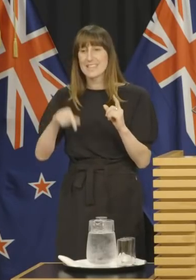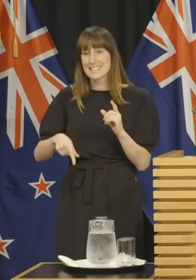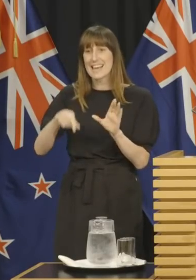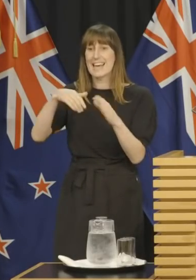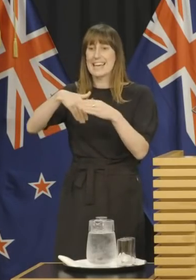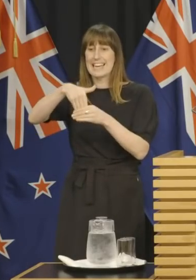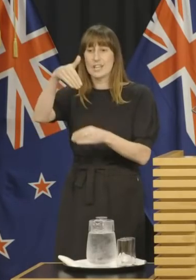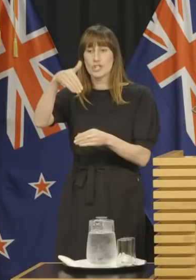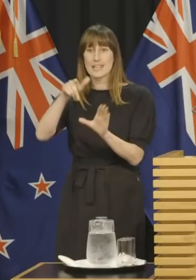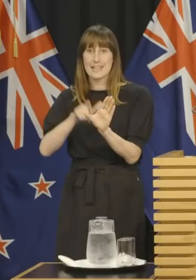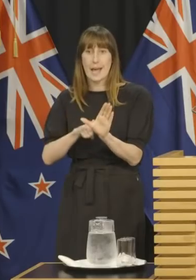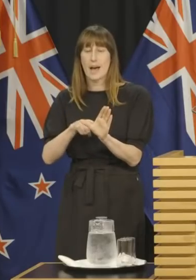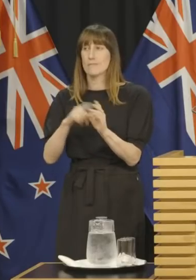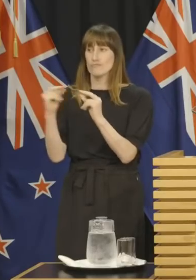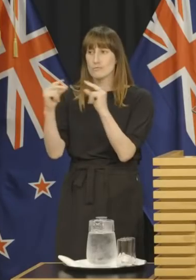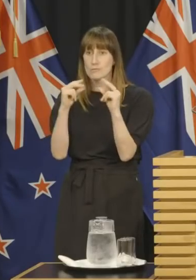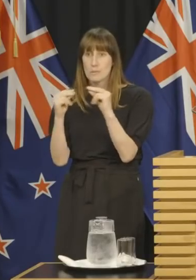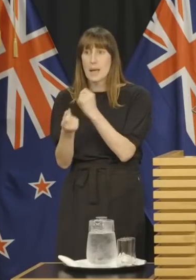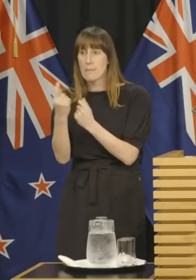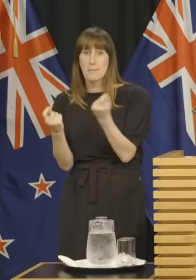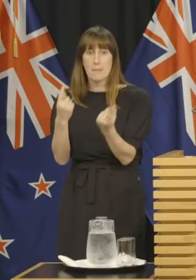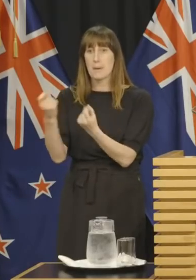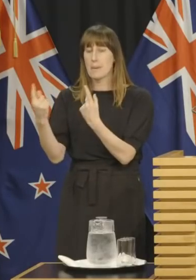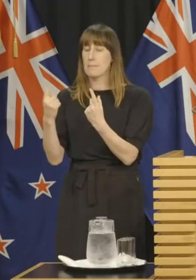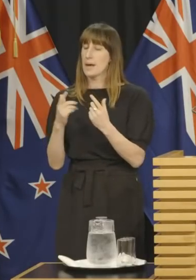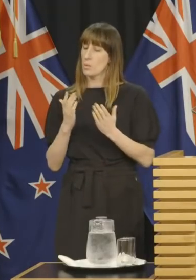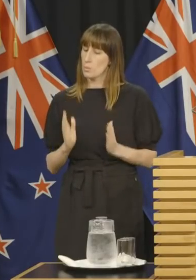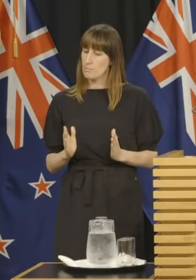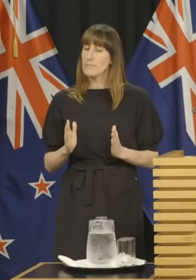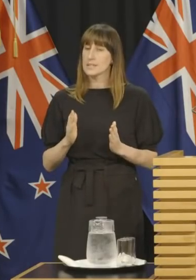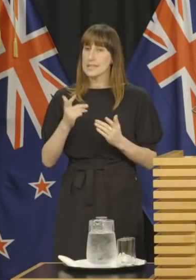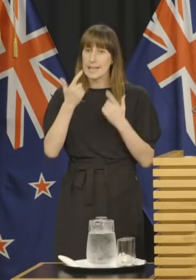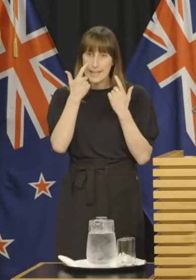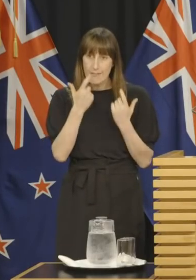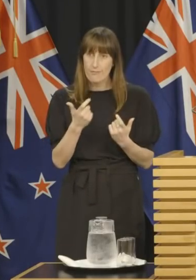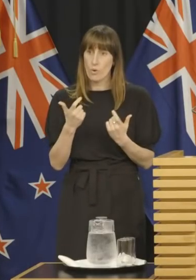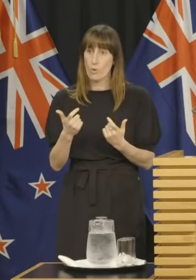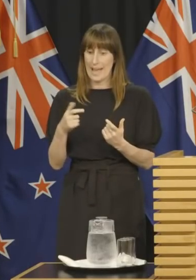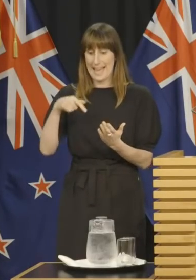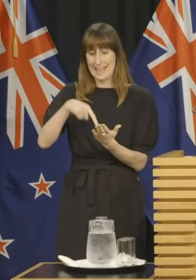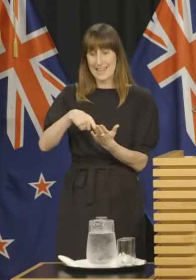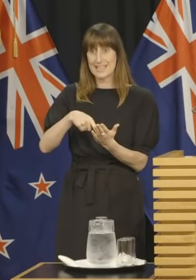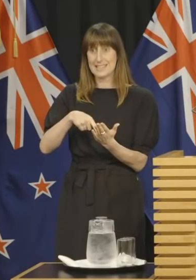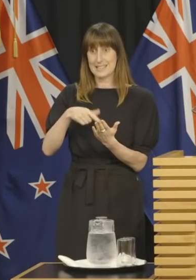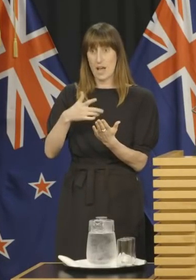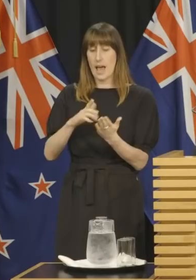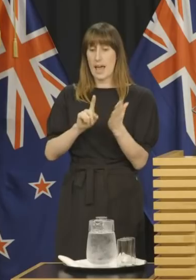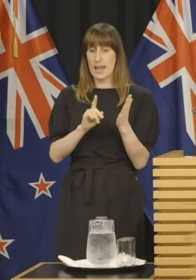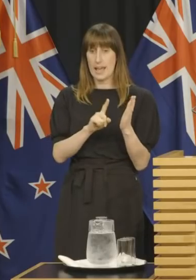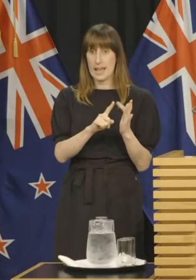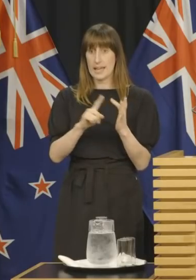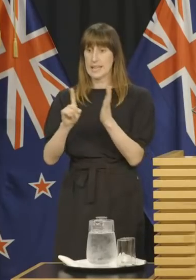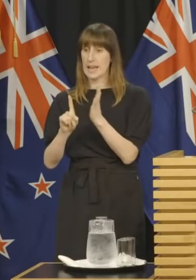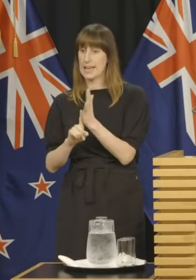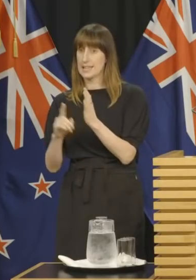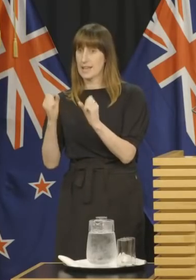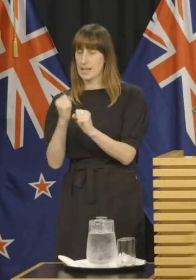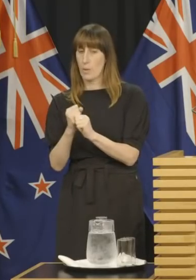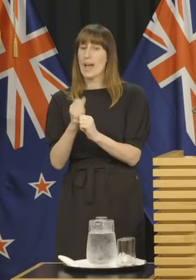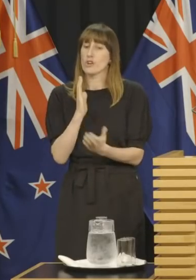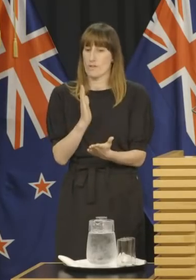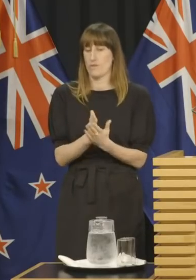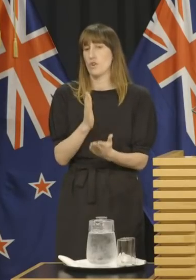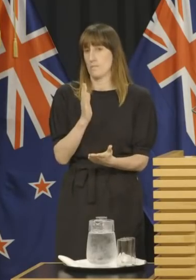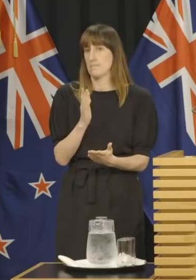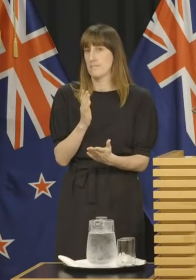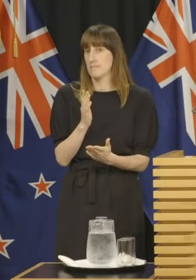year. That will often happen. We need to act cautiously. Here, we have a confirmed allegation. So, of course, that requires action.